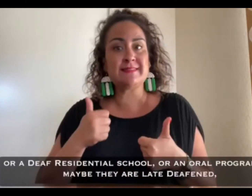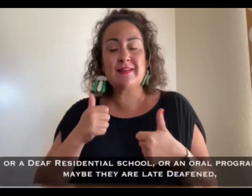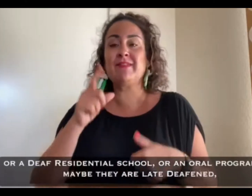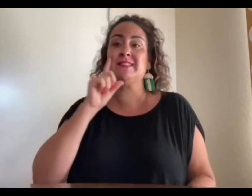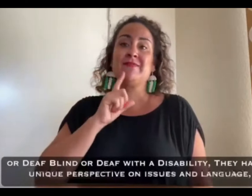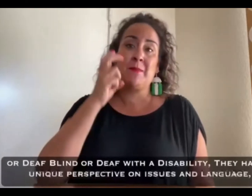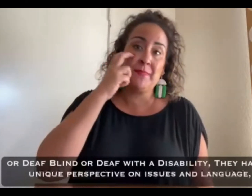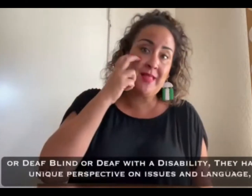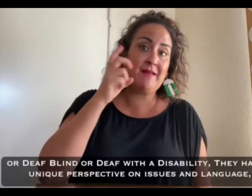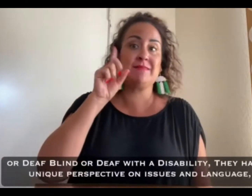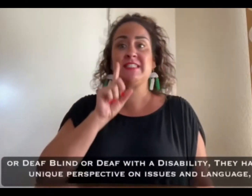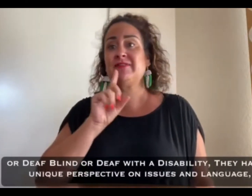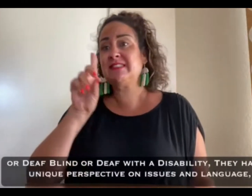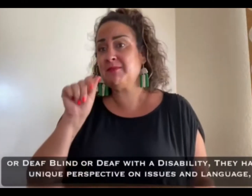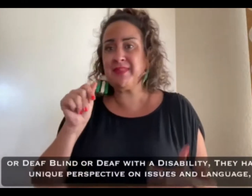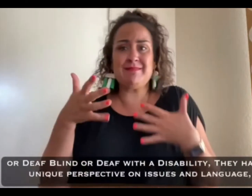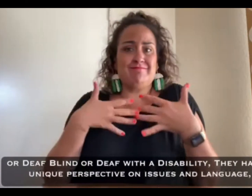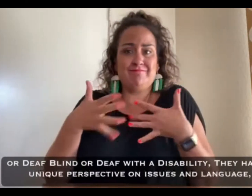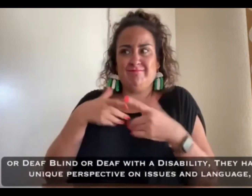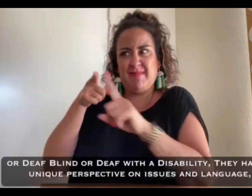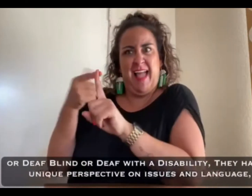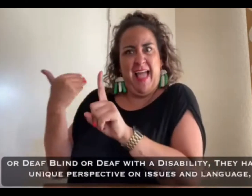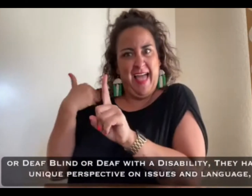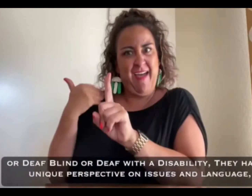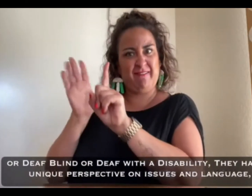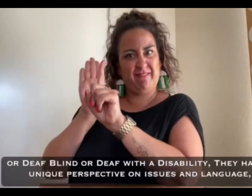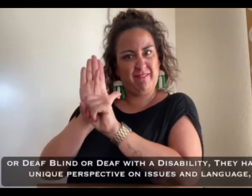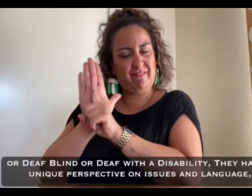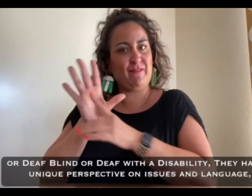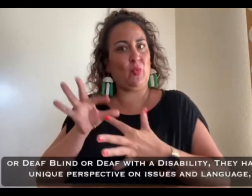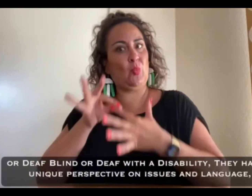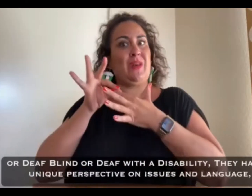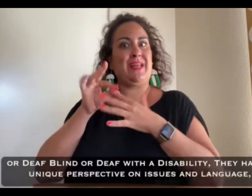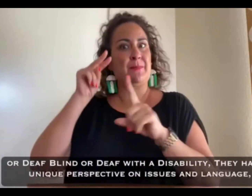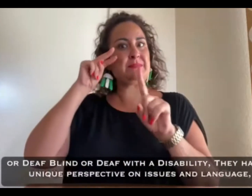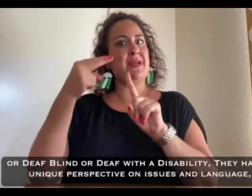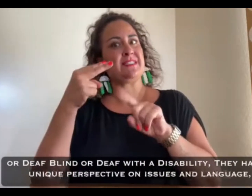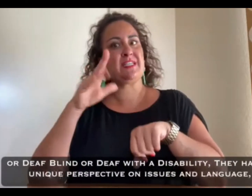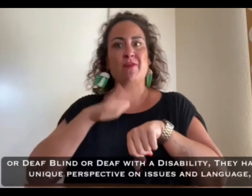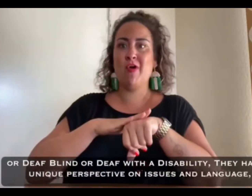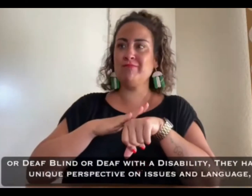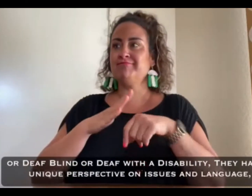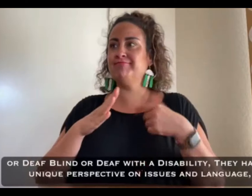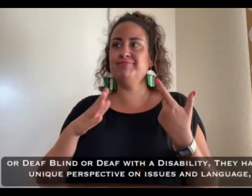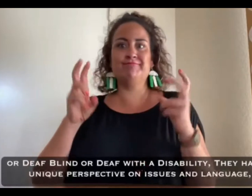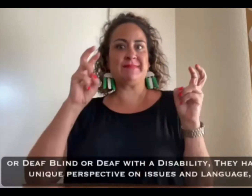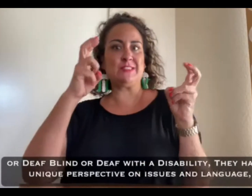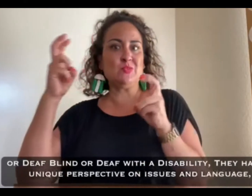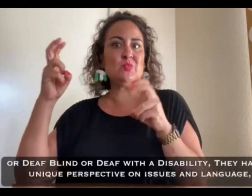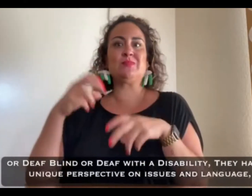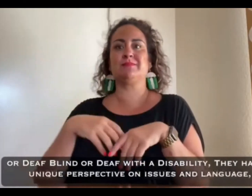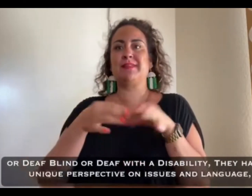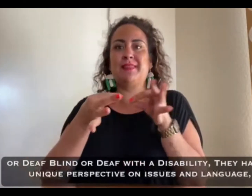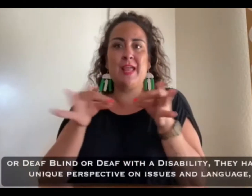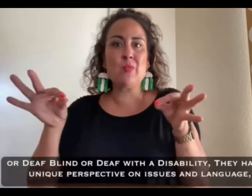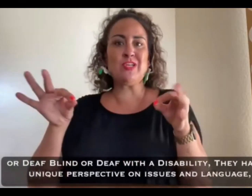or deafblind or deaf with a disability, they have a unique perspective on issues and language that their students